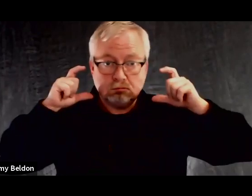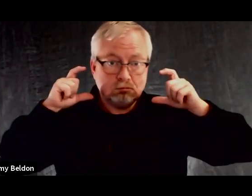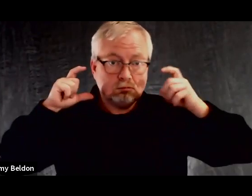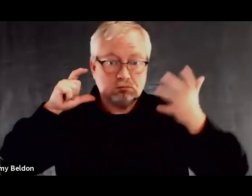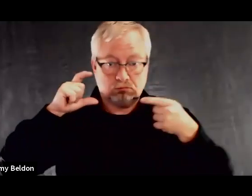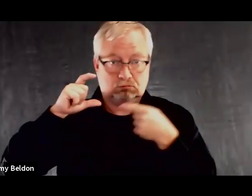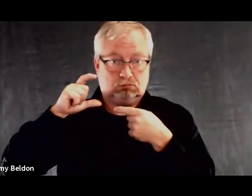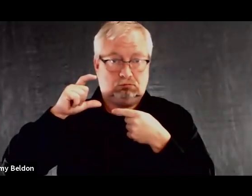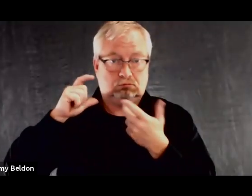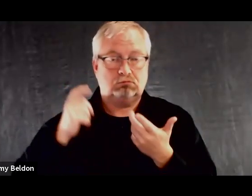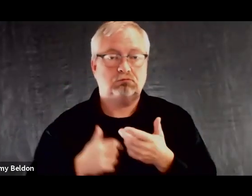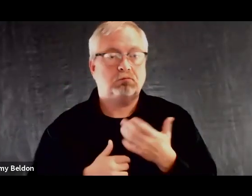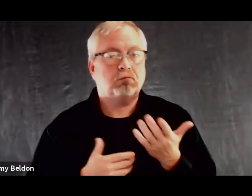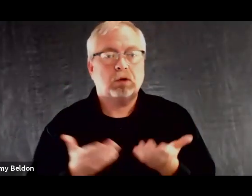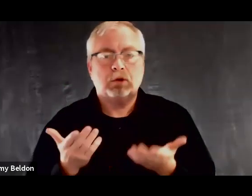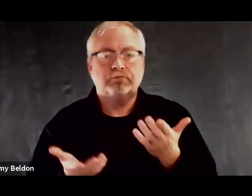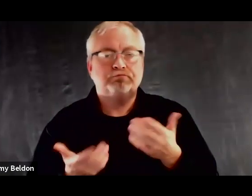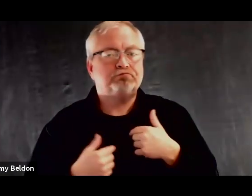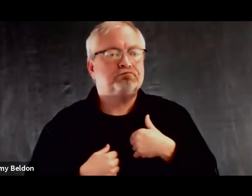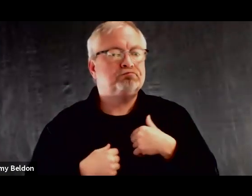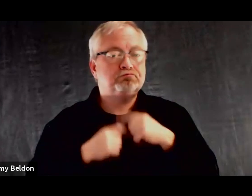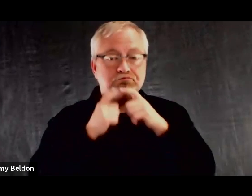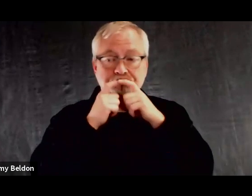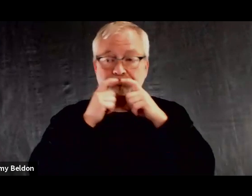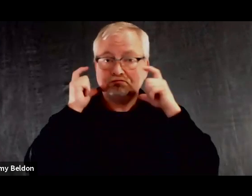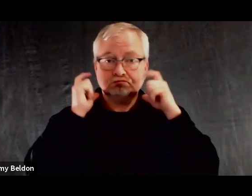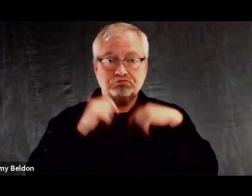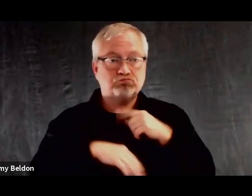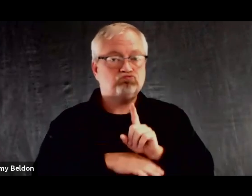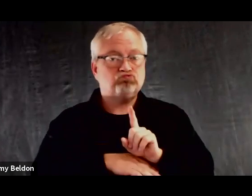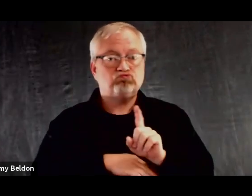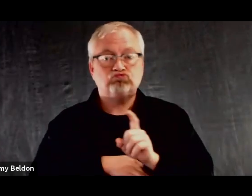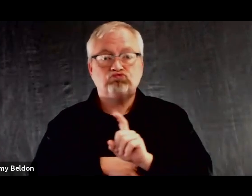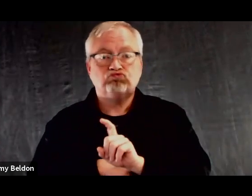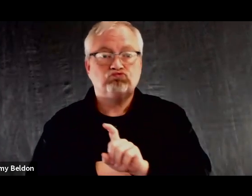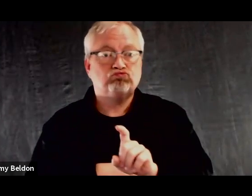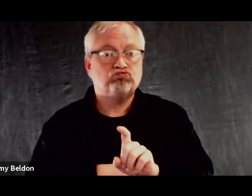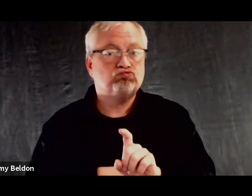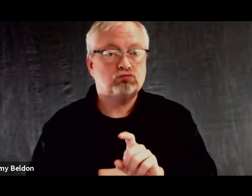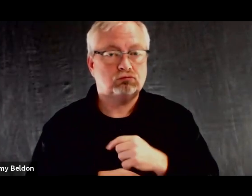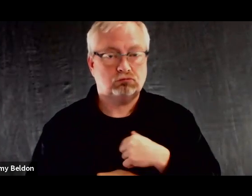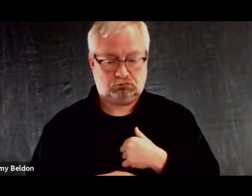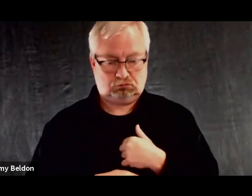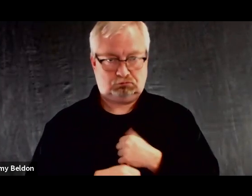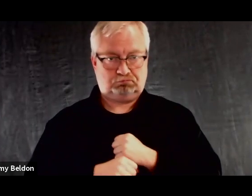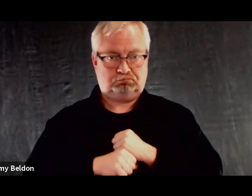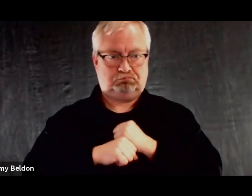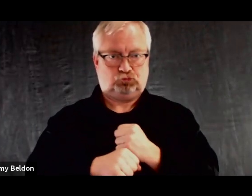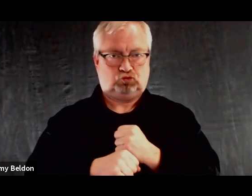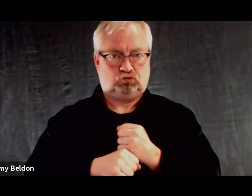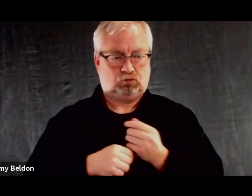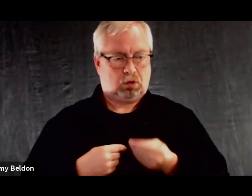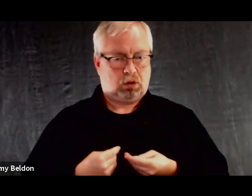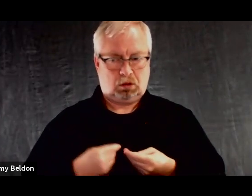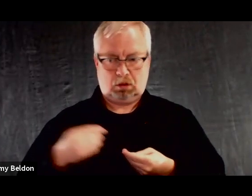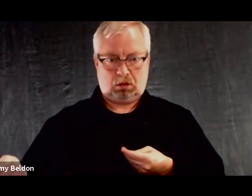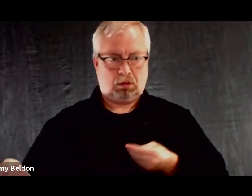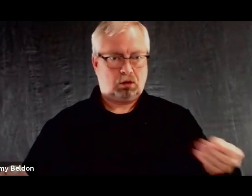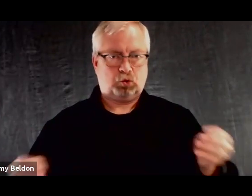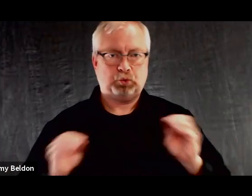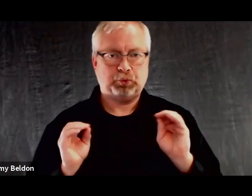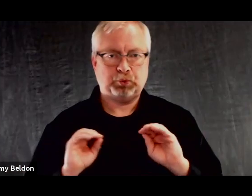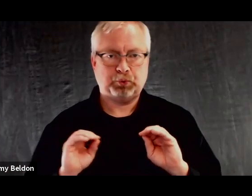if I'm wearing a mask, I am trying to protect protect the people that I'm interacting